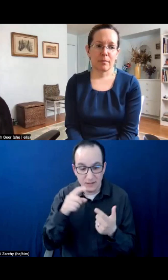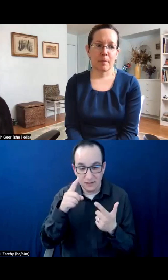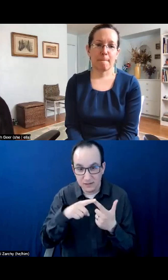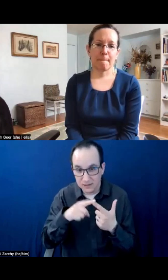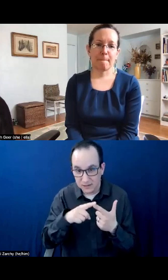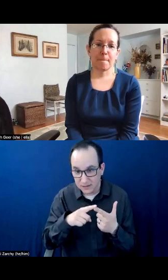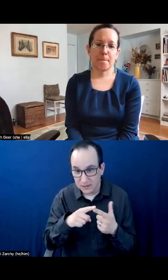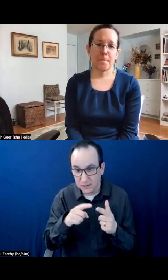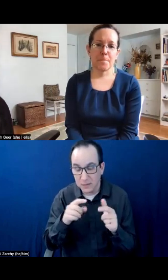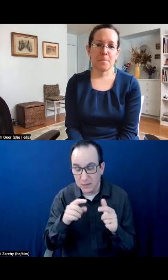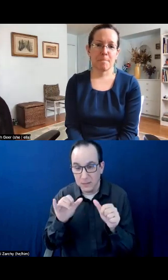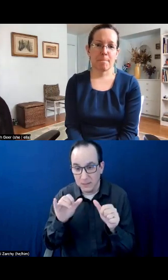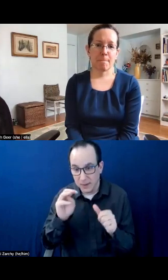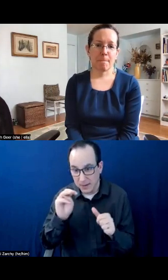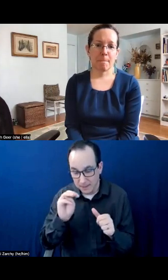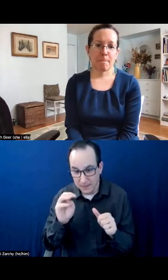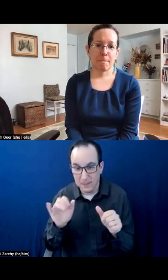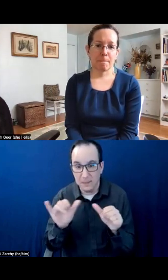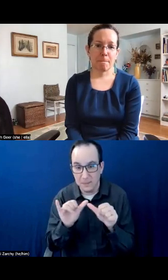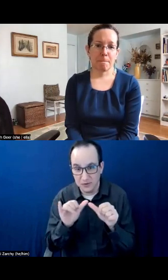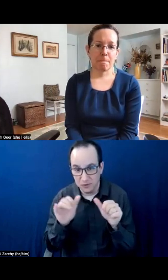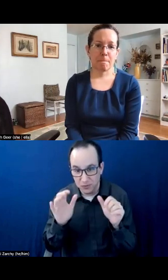specific, M,